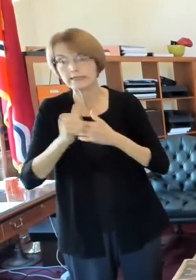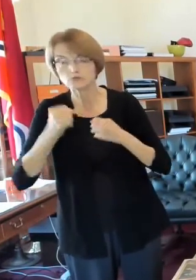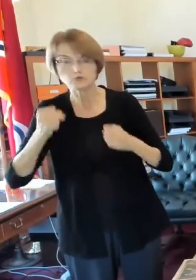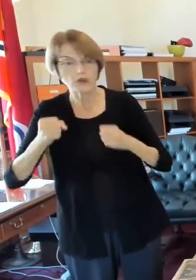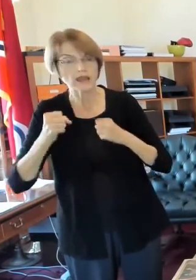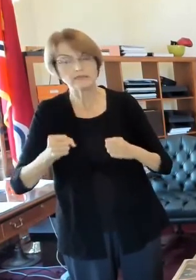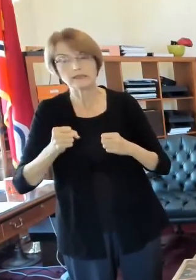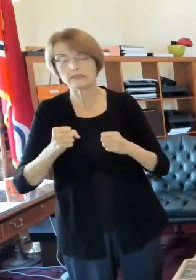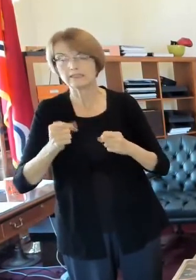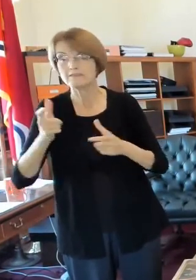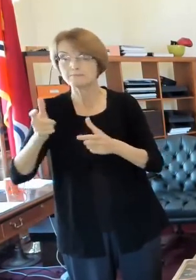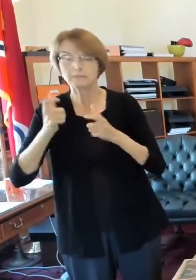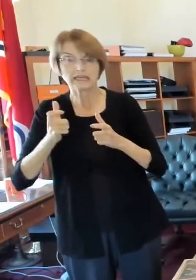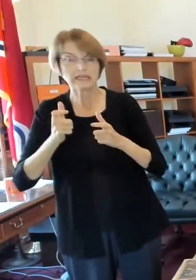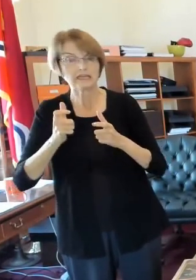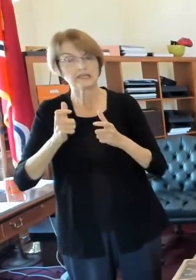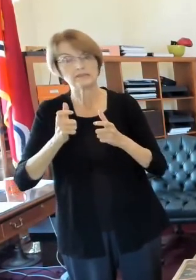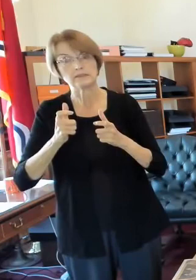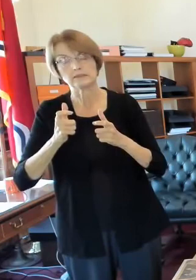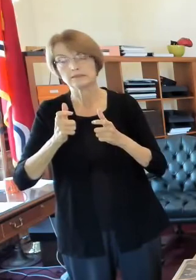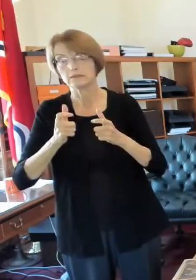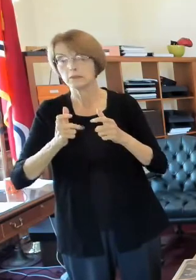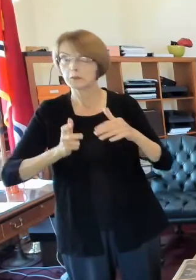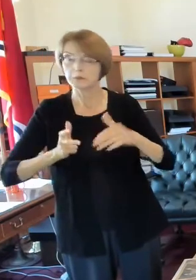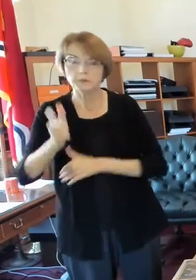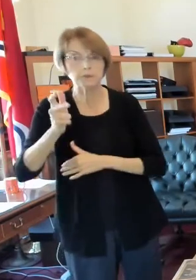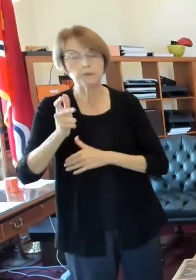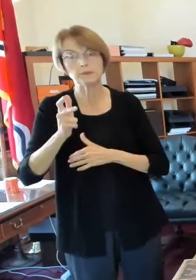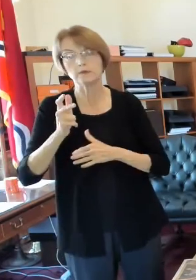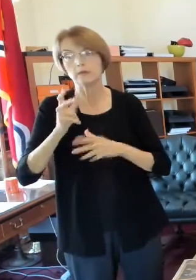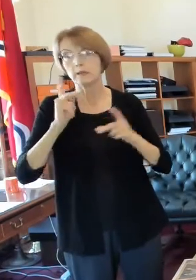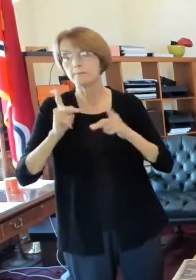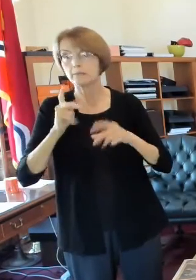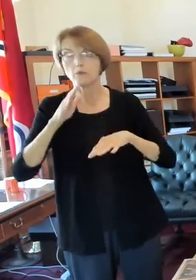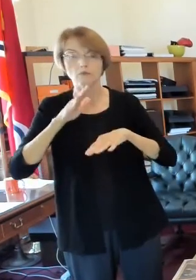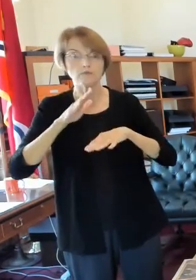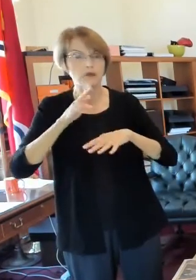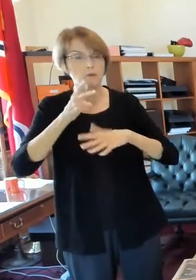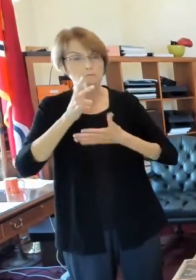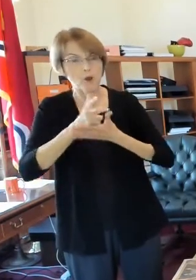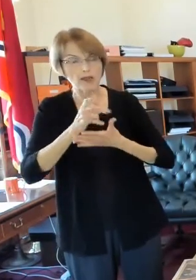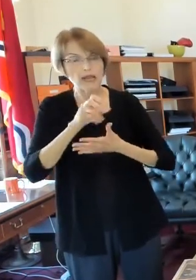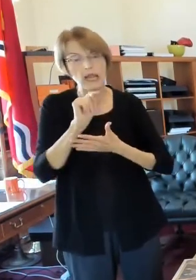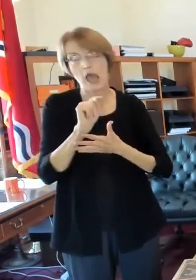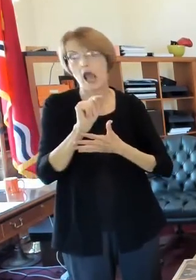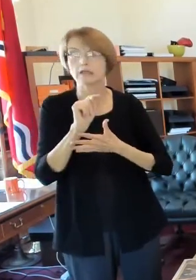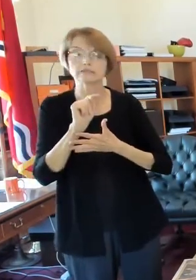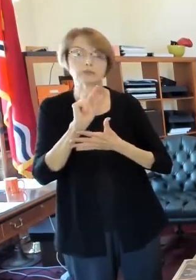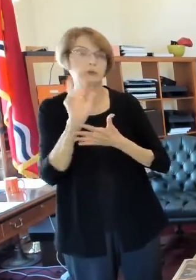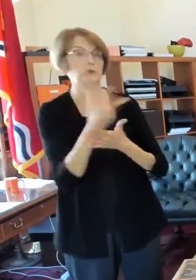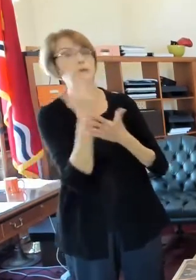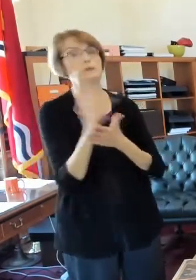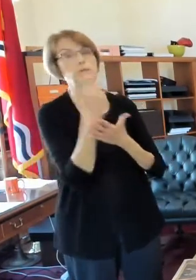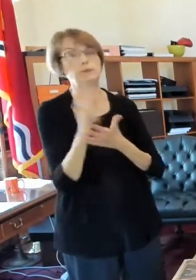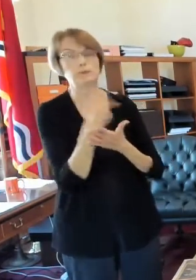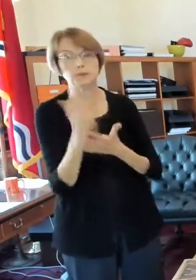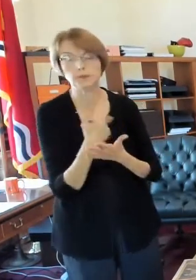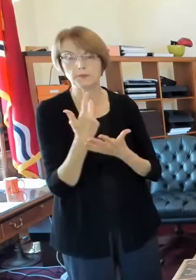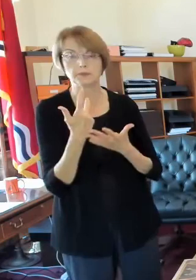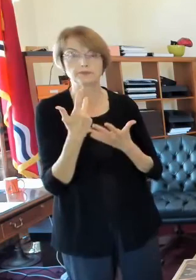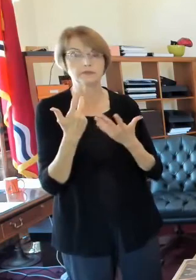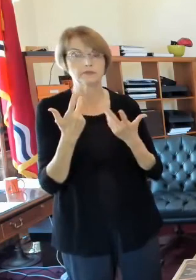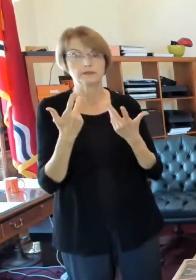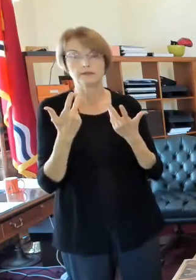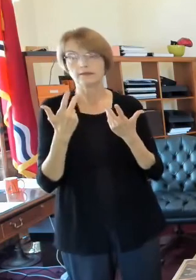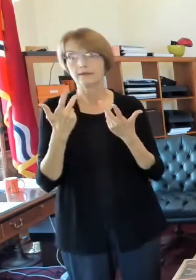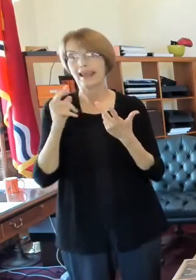folks on surface parking lots doing wheelies and donuts, ATVs, motorcycles